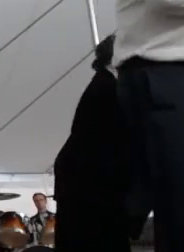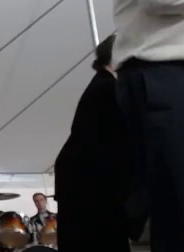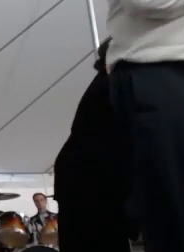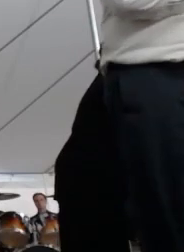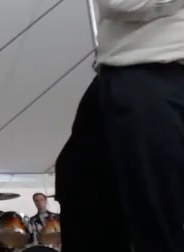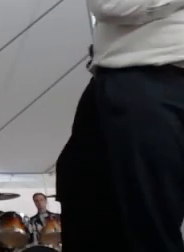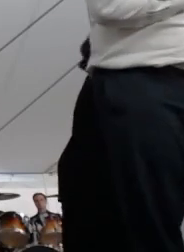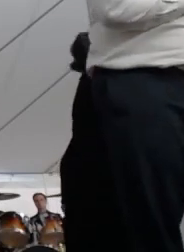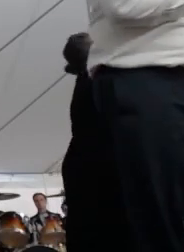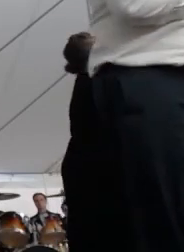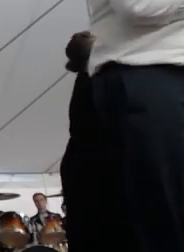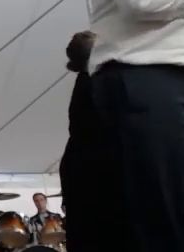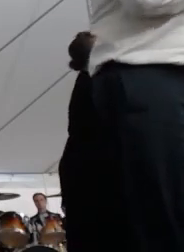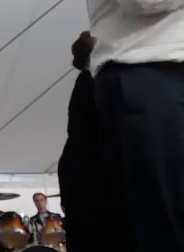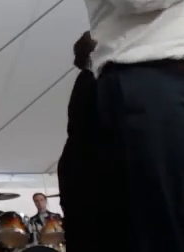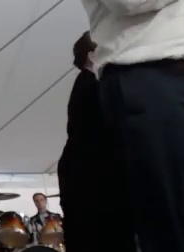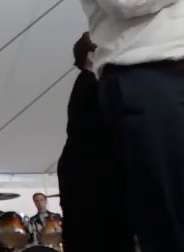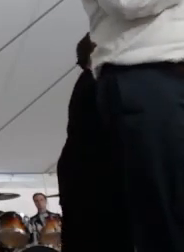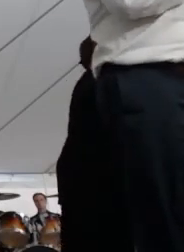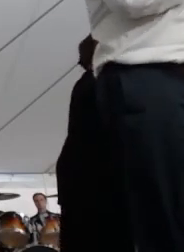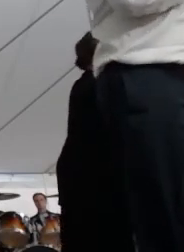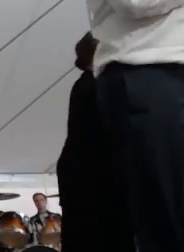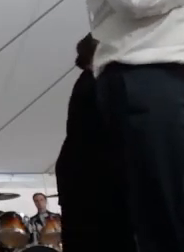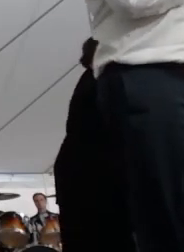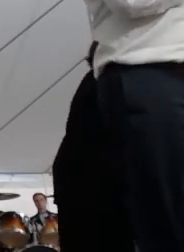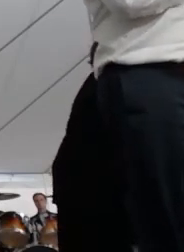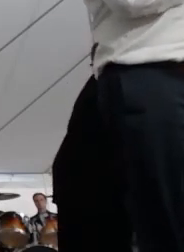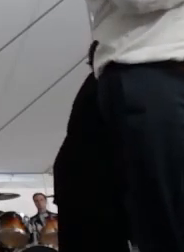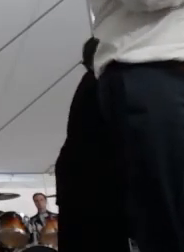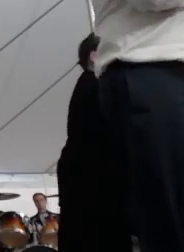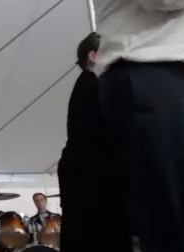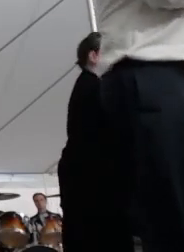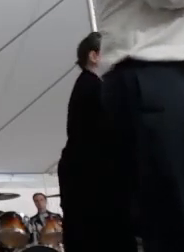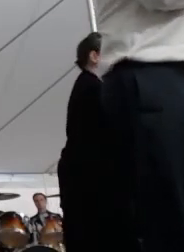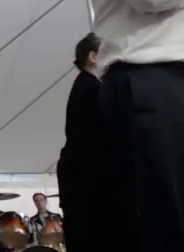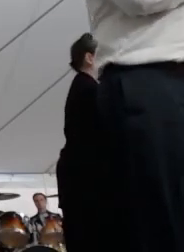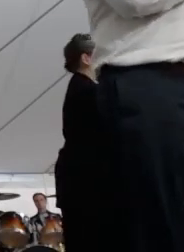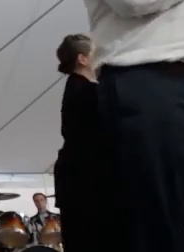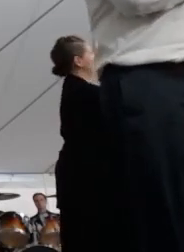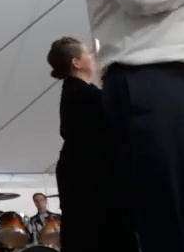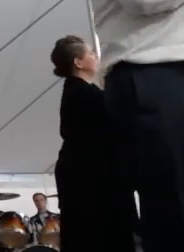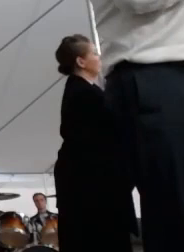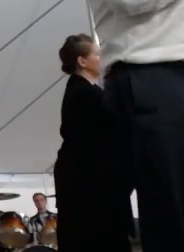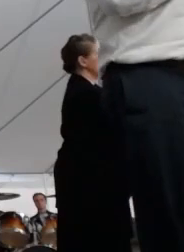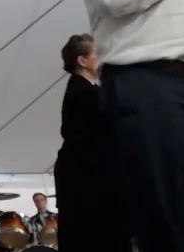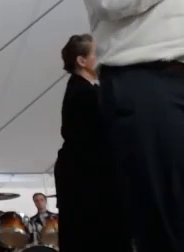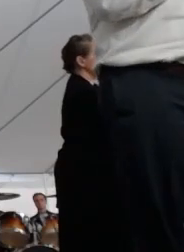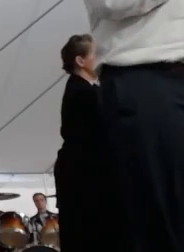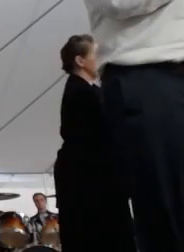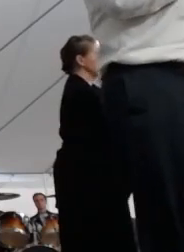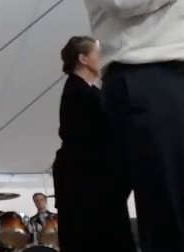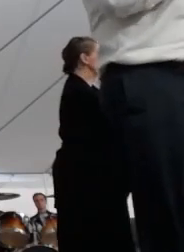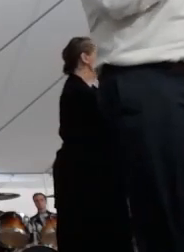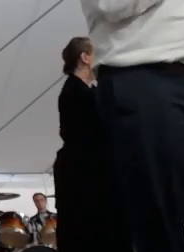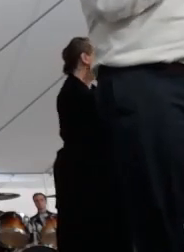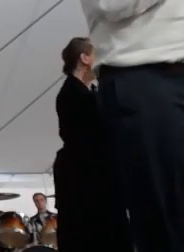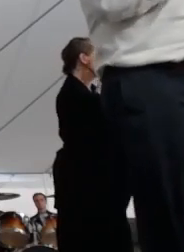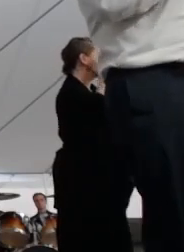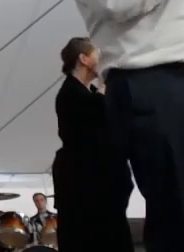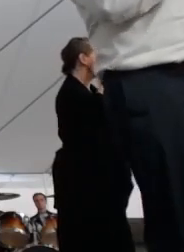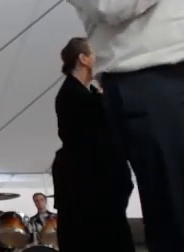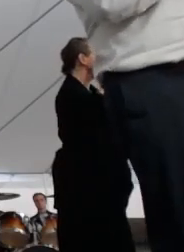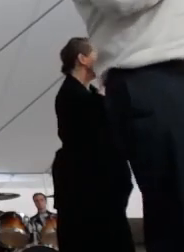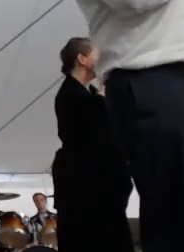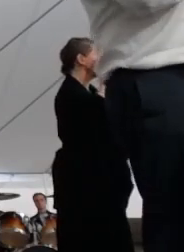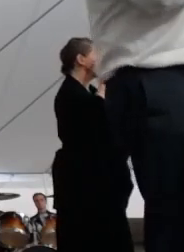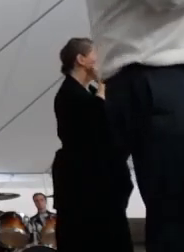lay on the wet jungle floor. And as she laid there, to her horror, she heard the sound of